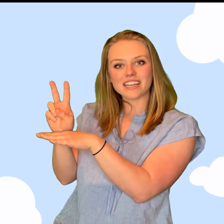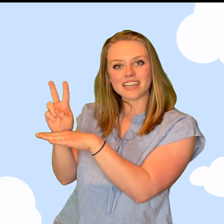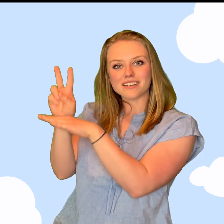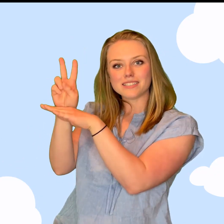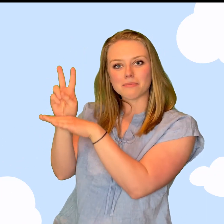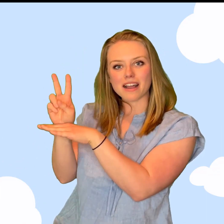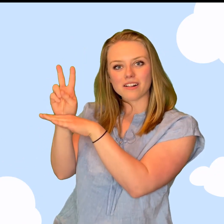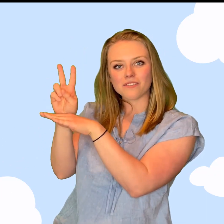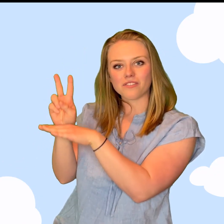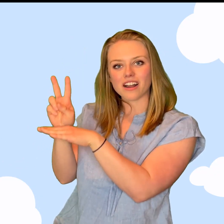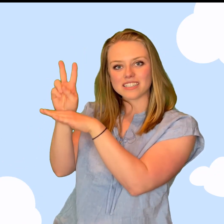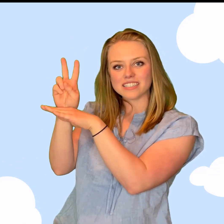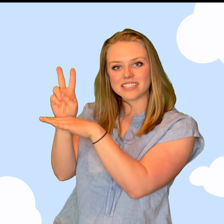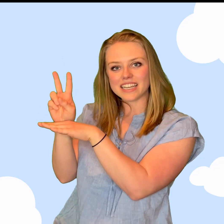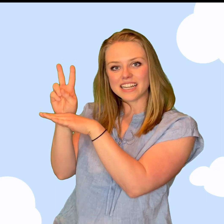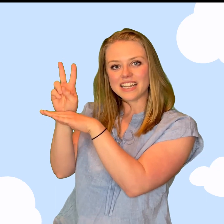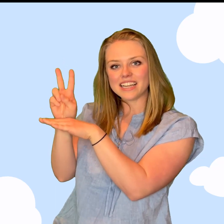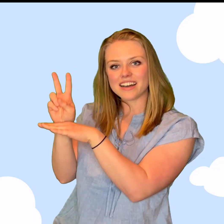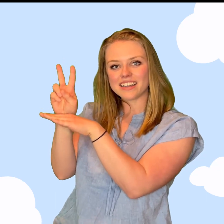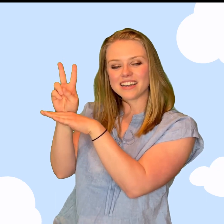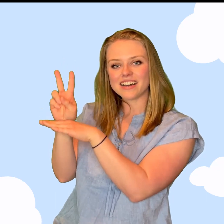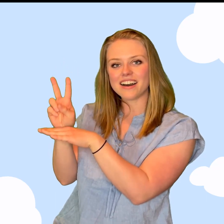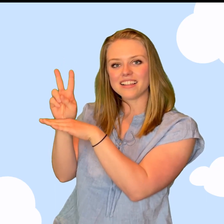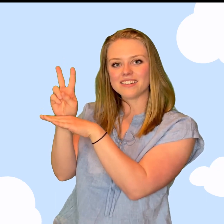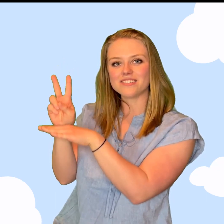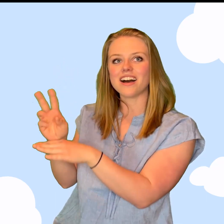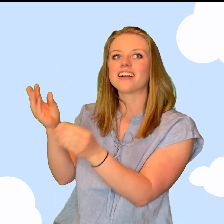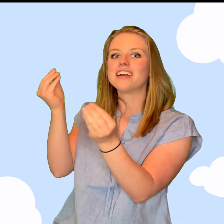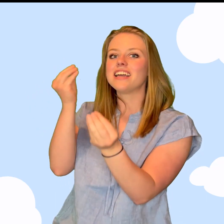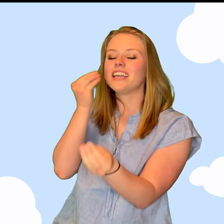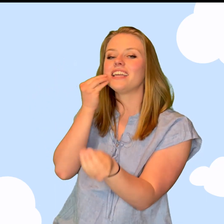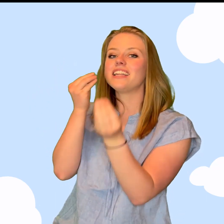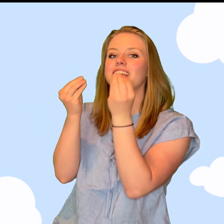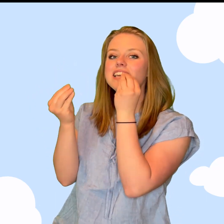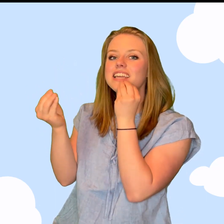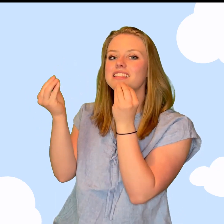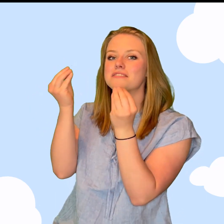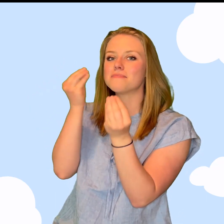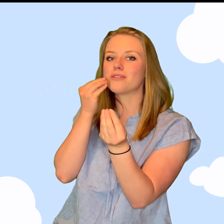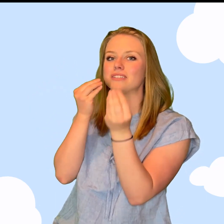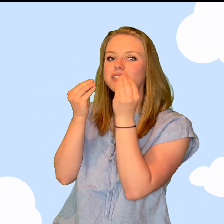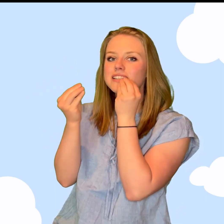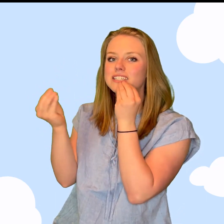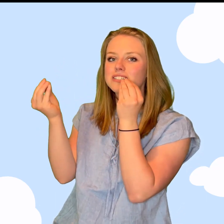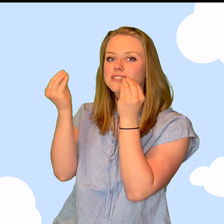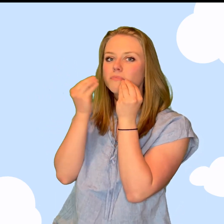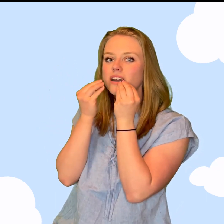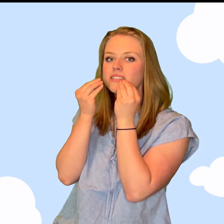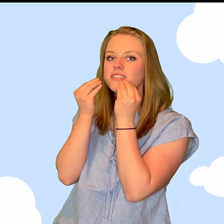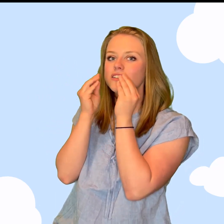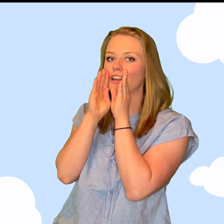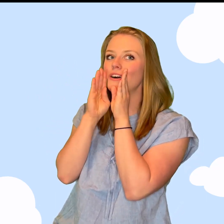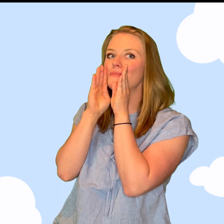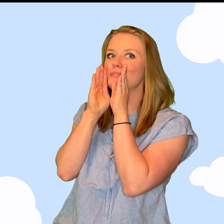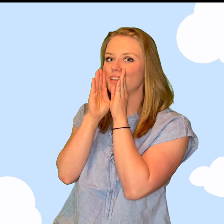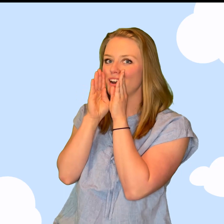little speckled frogs sitting on a hollow log, eating the most delicious bugs. Yum,